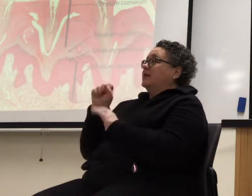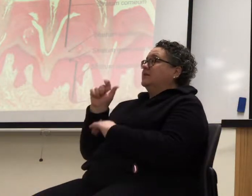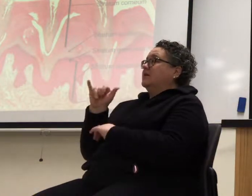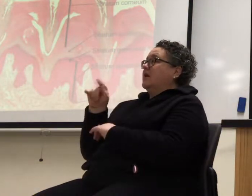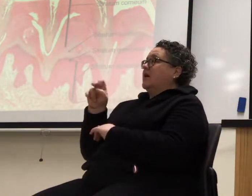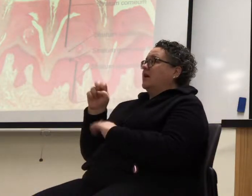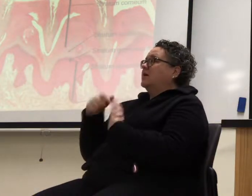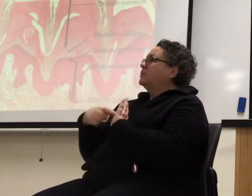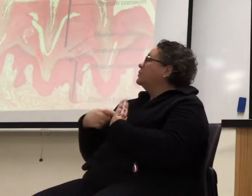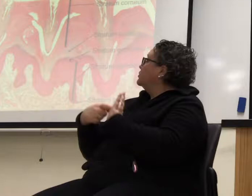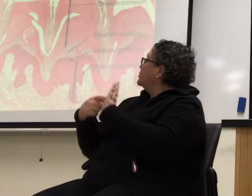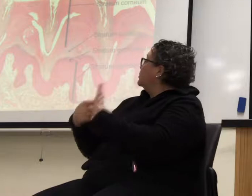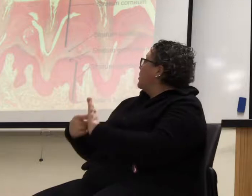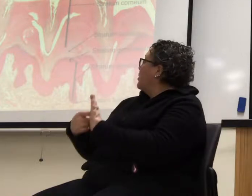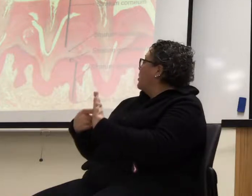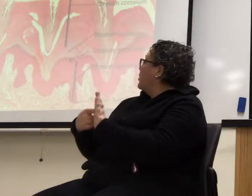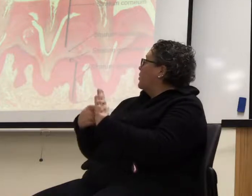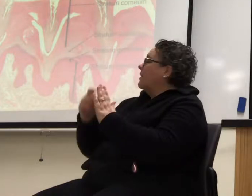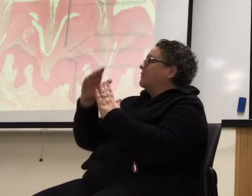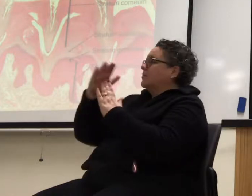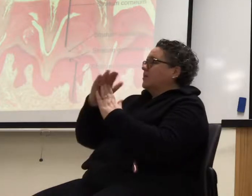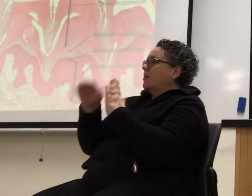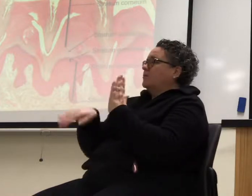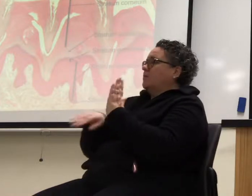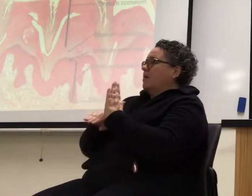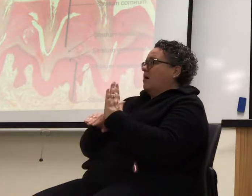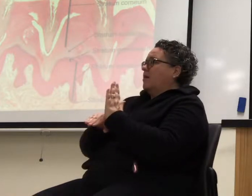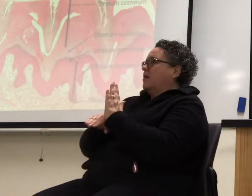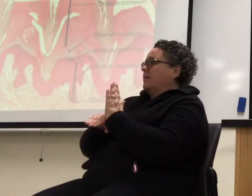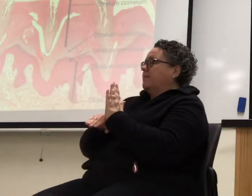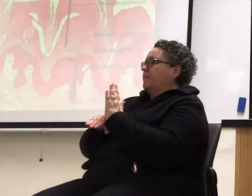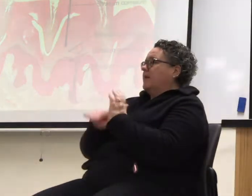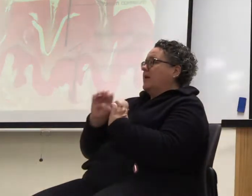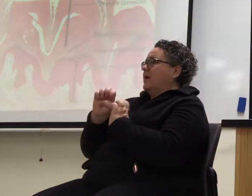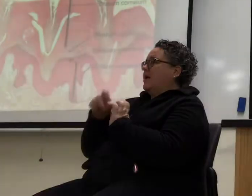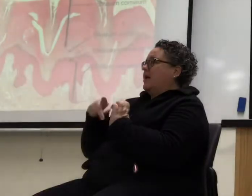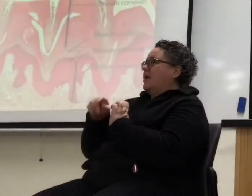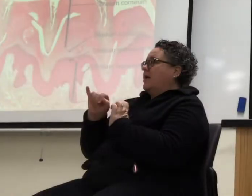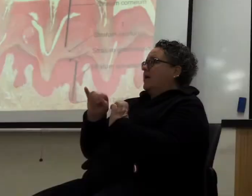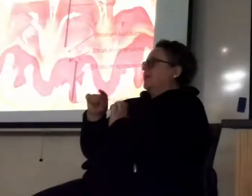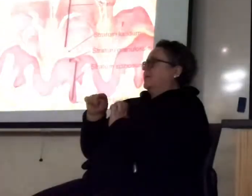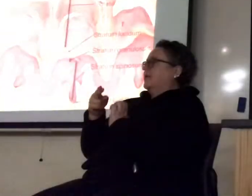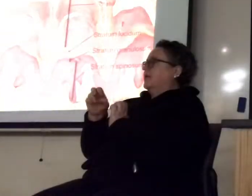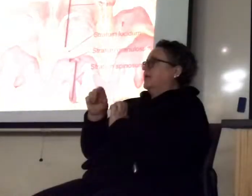kind of show from top to bottom of this epithelium